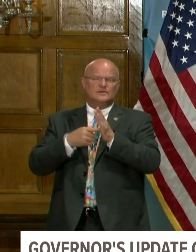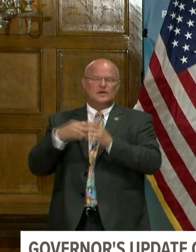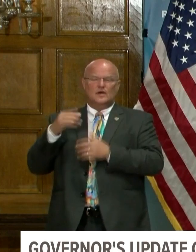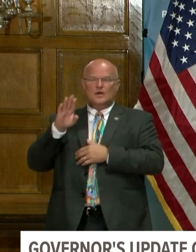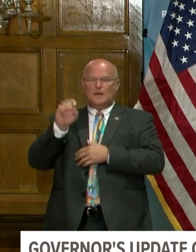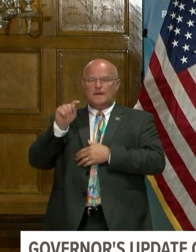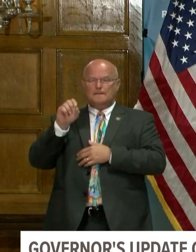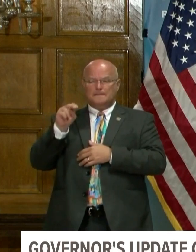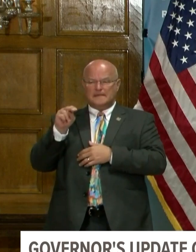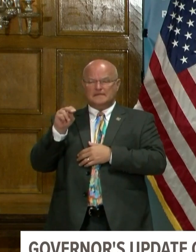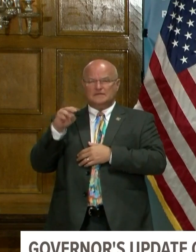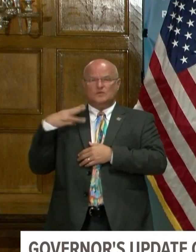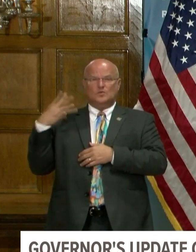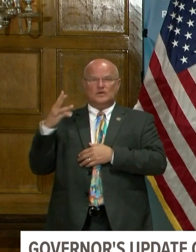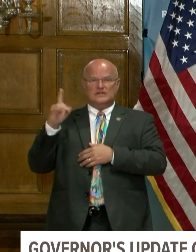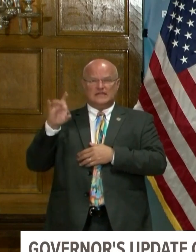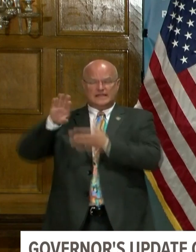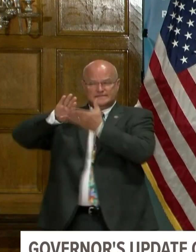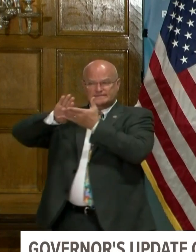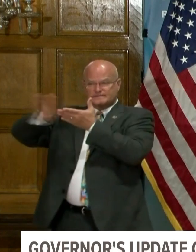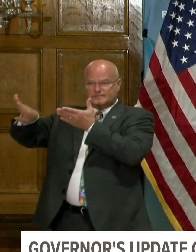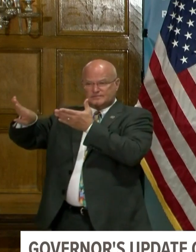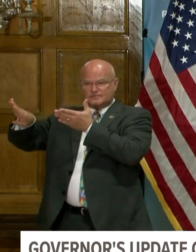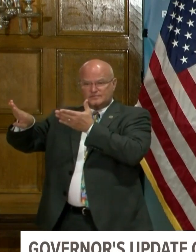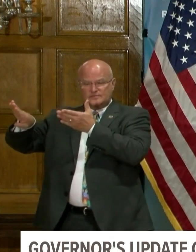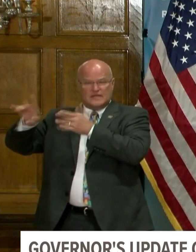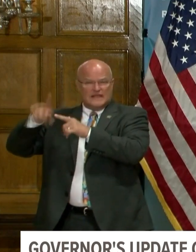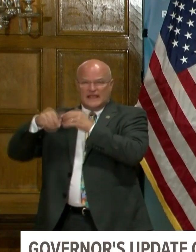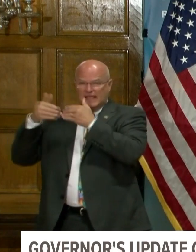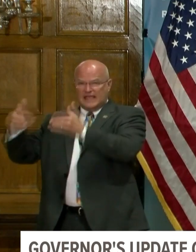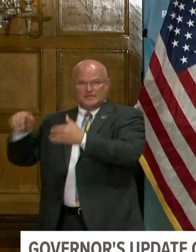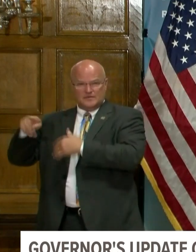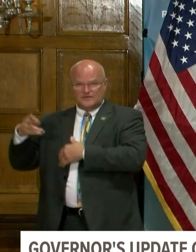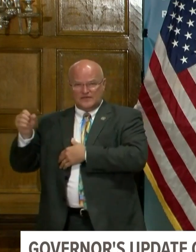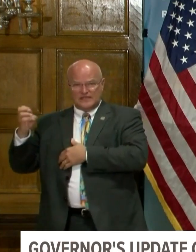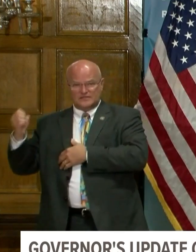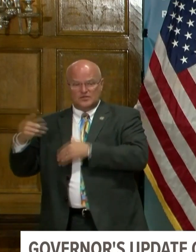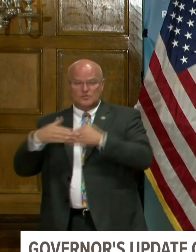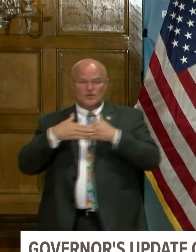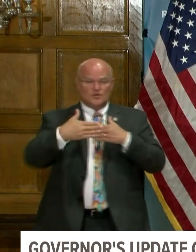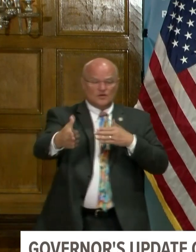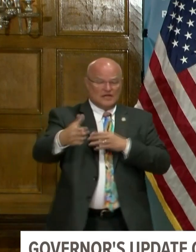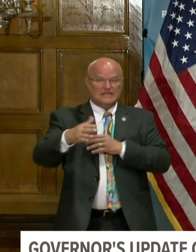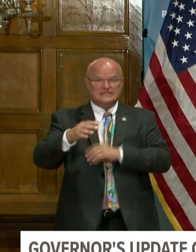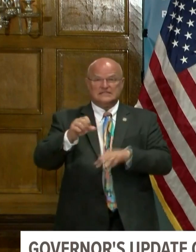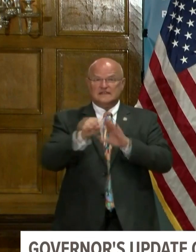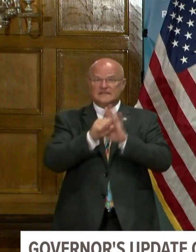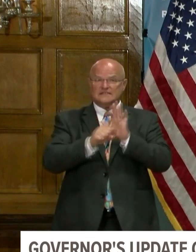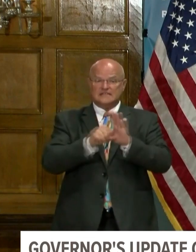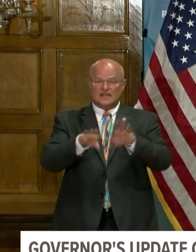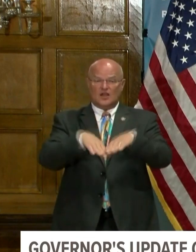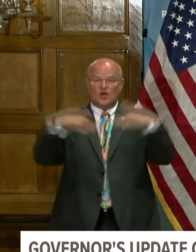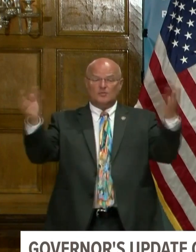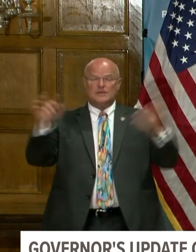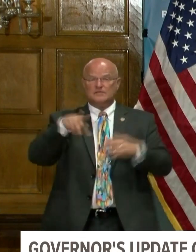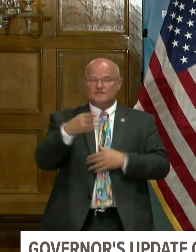and Washington County and said they can't move to phase 2 yet, then all of a sudden the wave